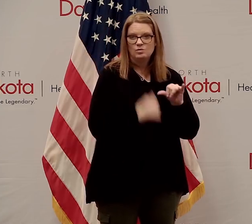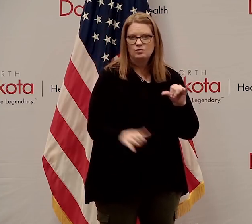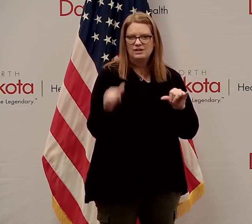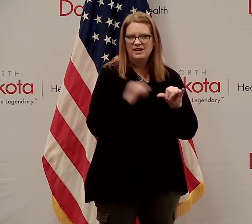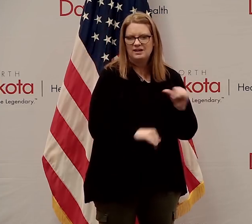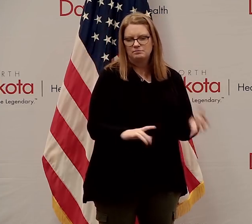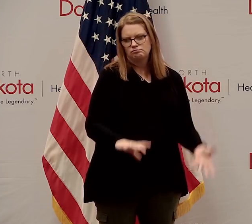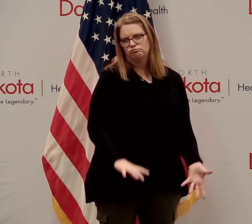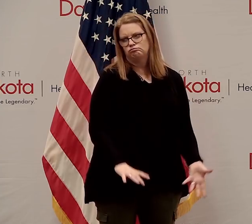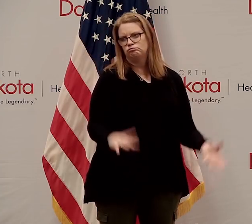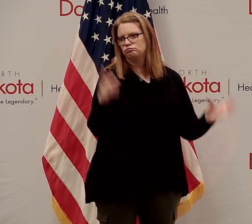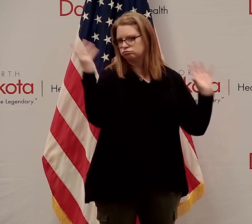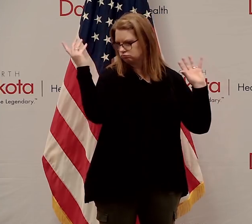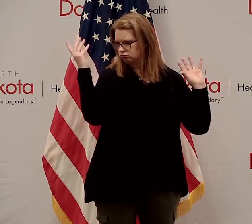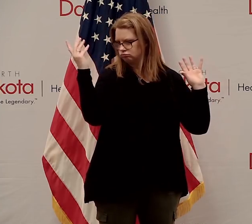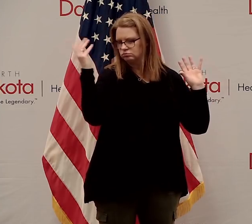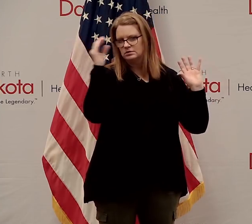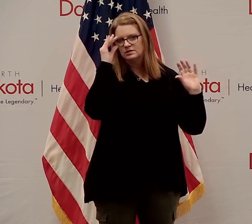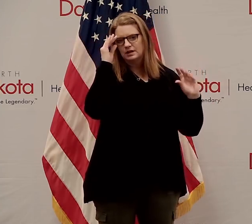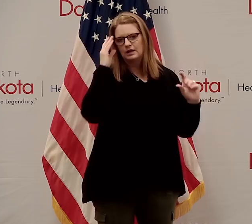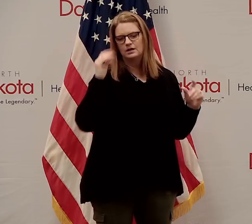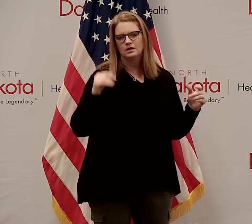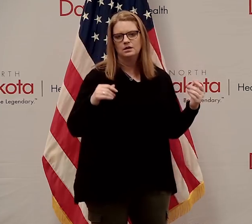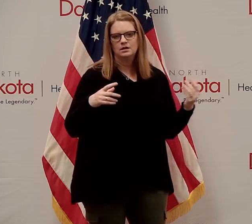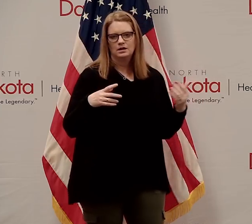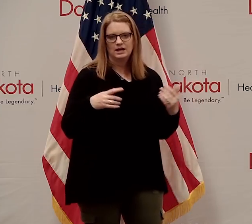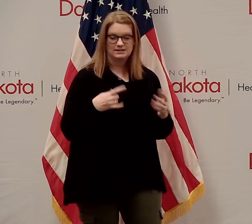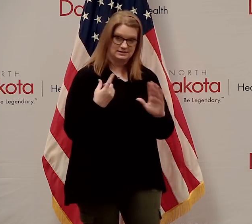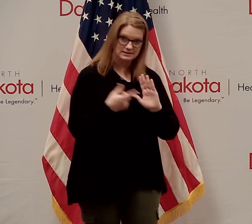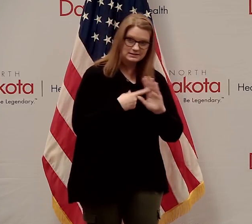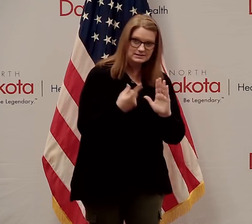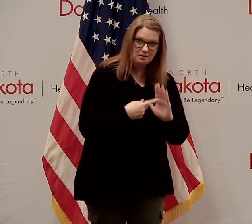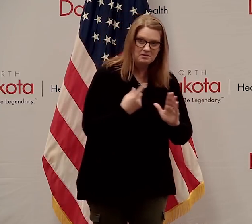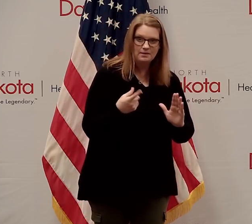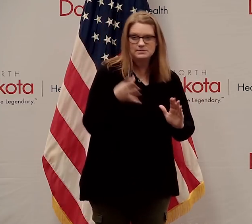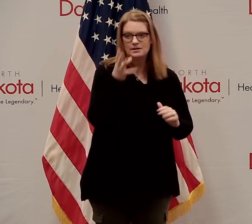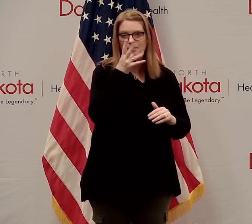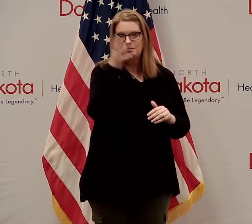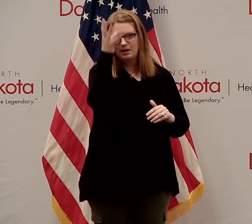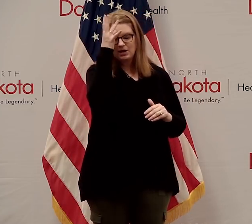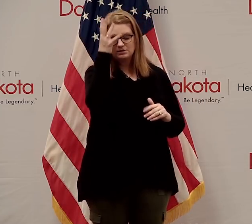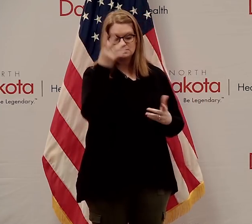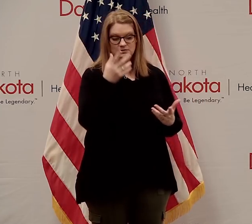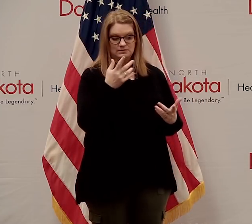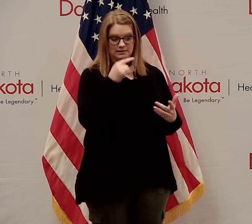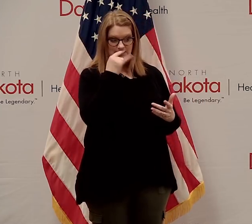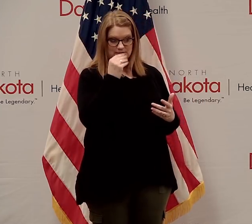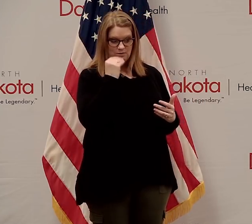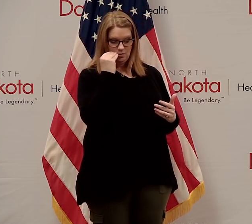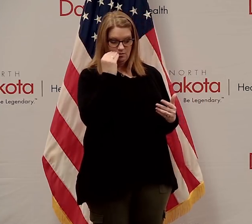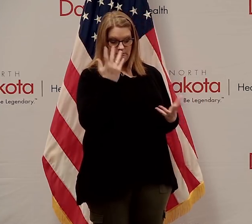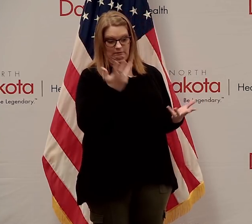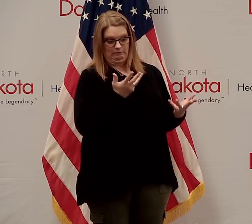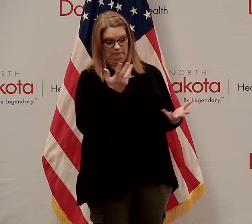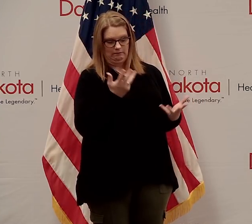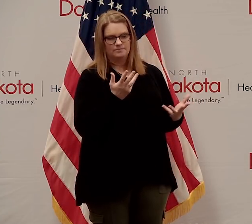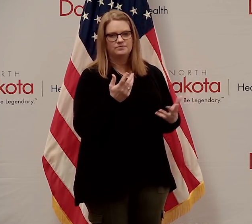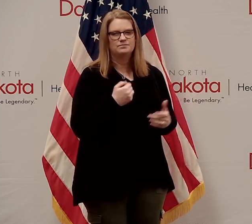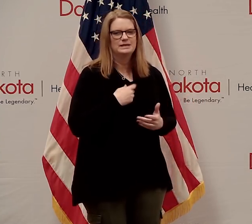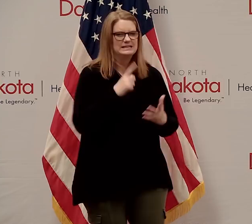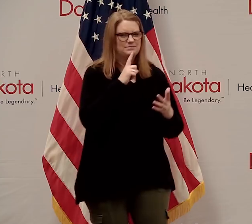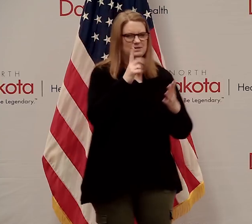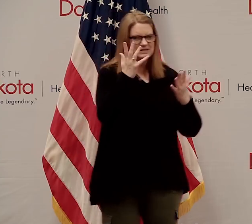are challenged, I'm sure, as parents with kids of all ages at home, but sadly the #1 cause of death for